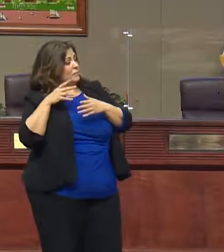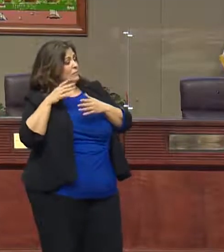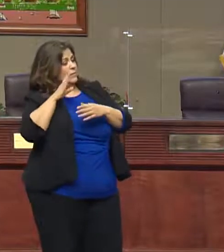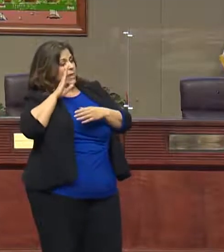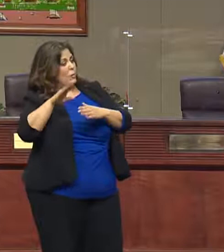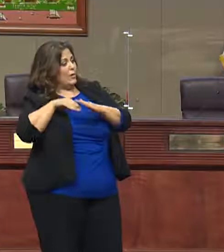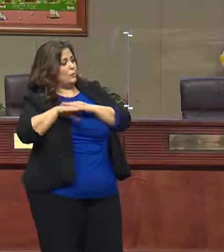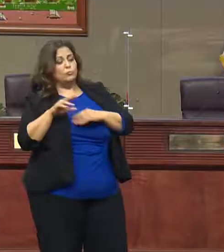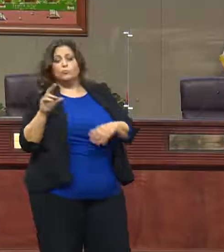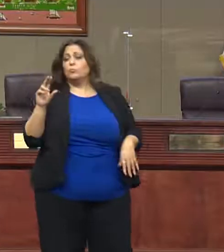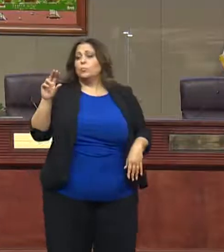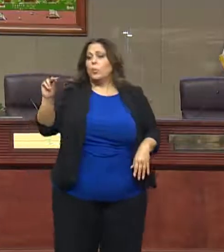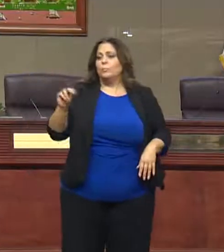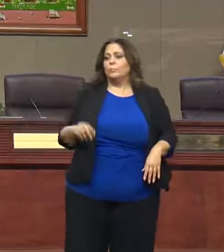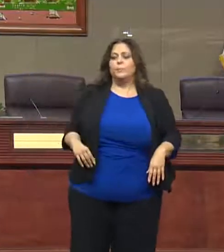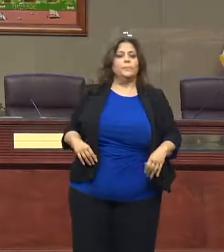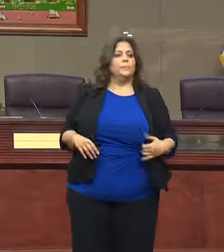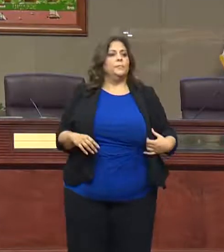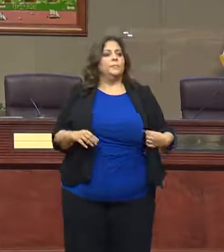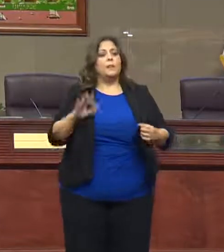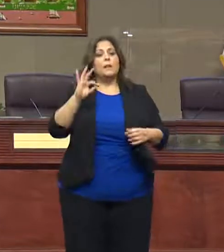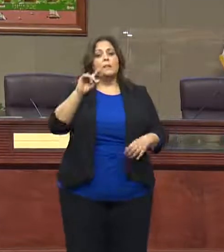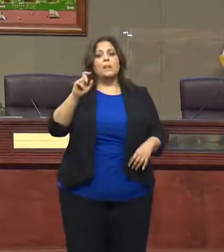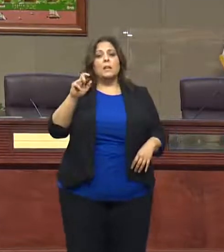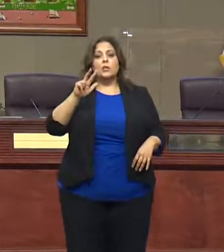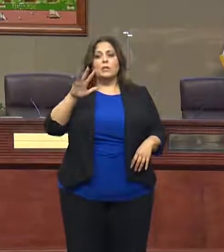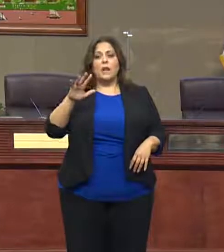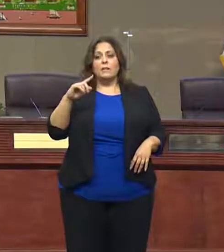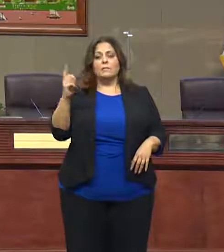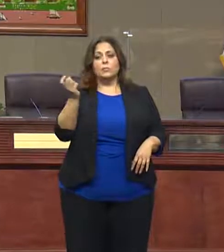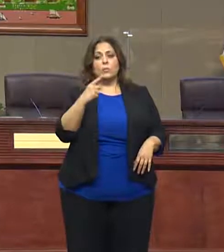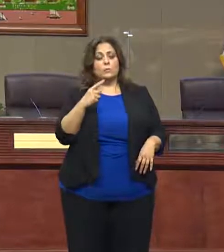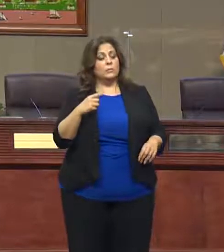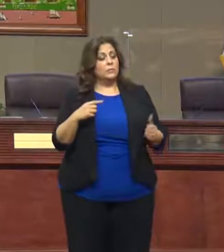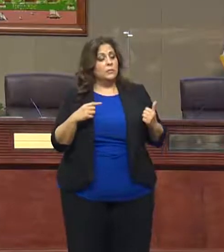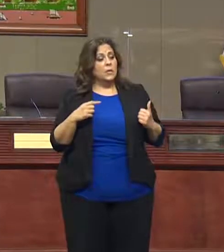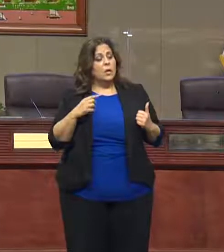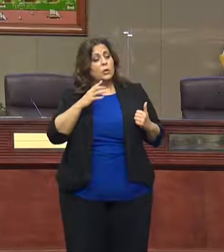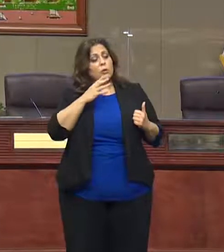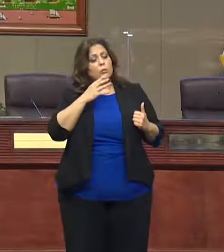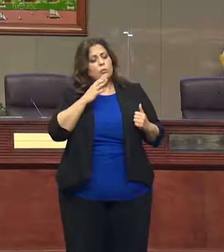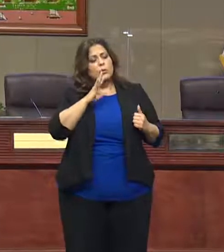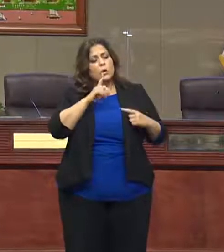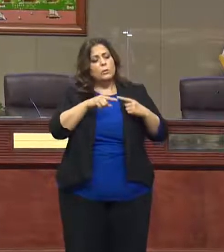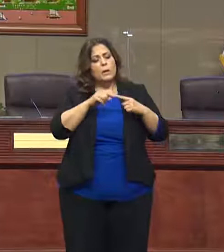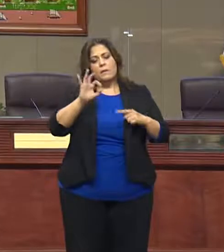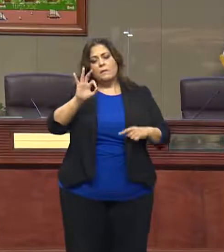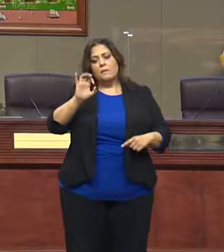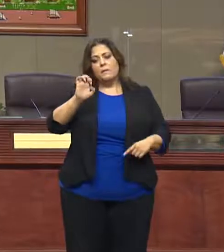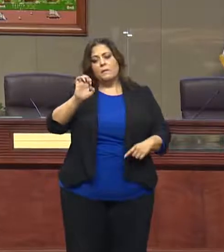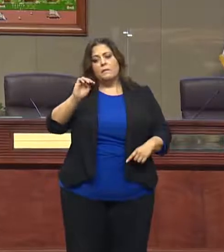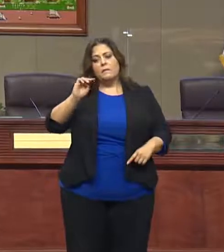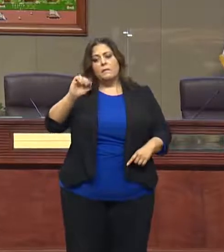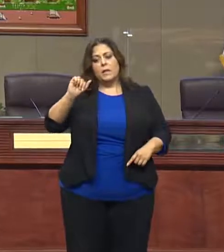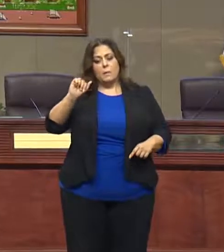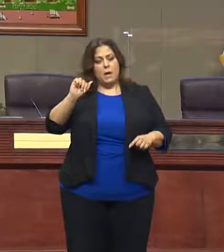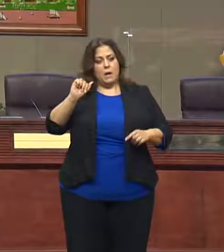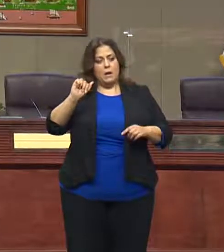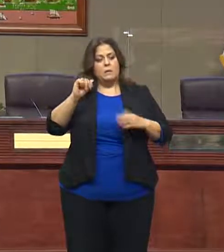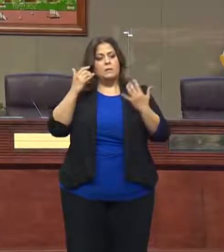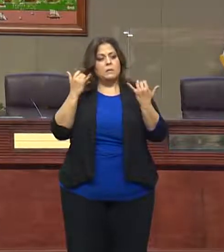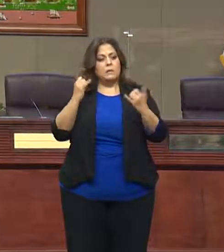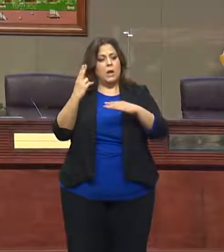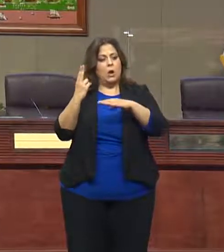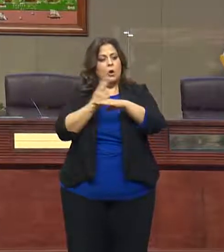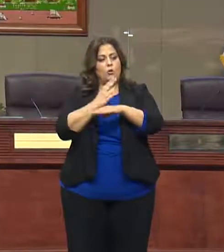Lara Greenberg, Fox 35. This question is for Mayor Demings. You mentioned the FEMA site now doing Pfizer. Can you speak a